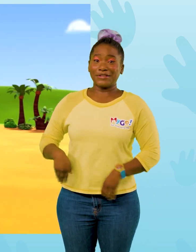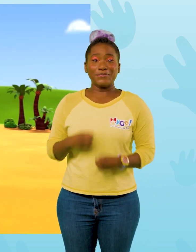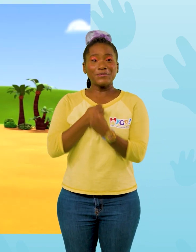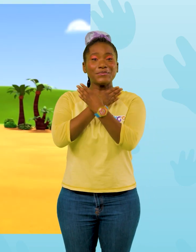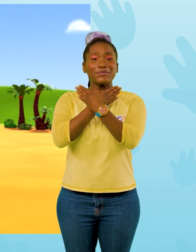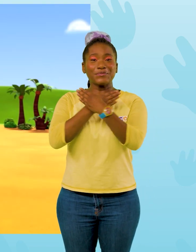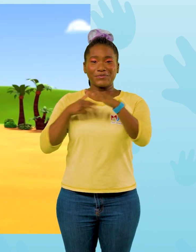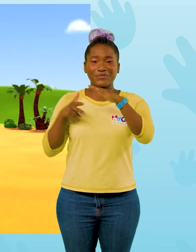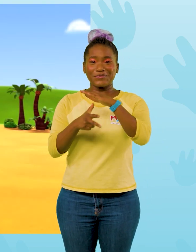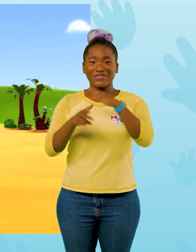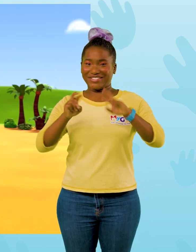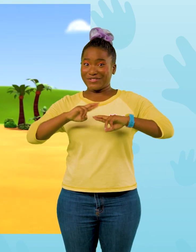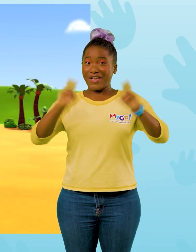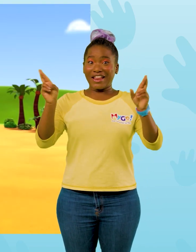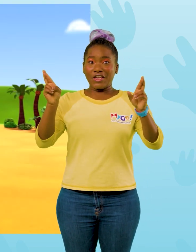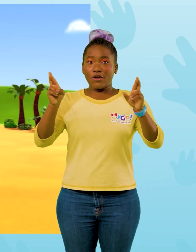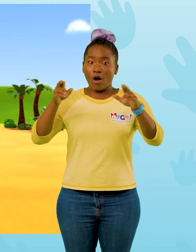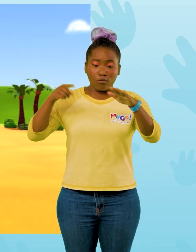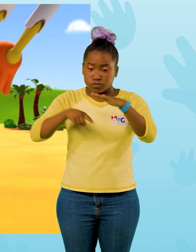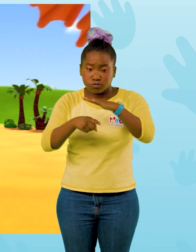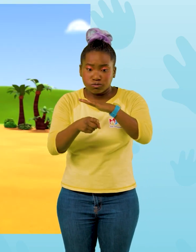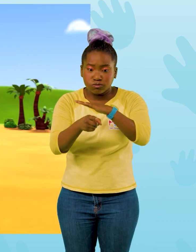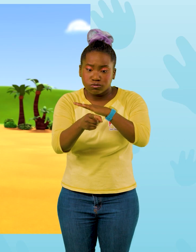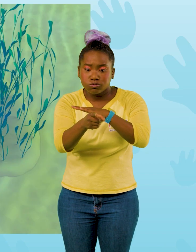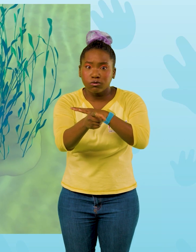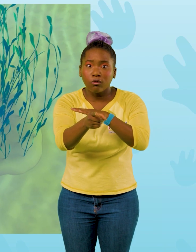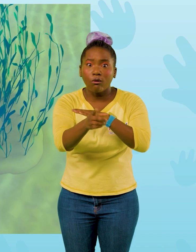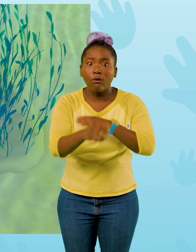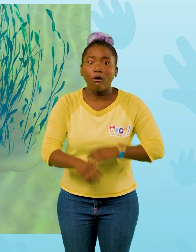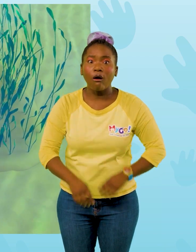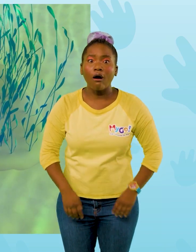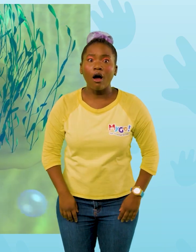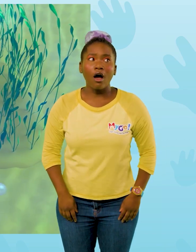The Blippi Mobile is ready for adventure.